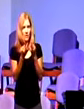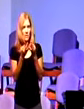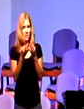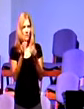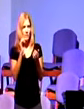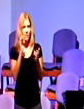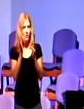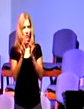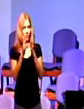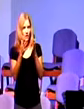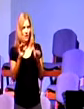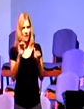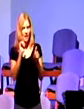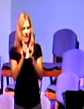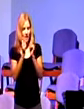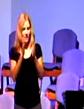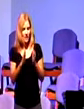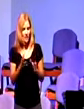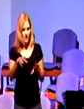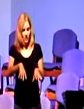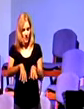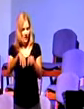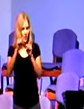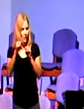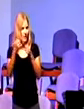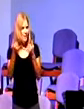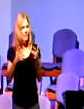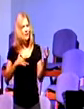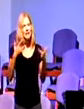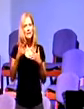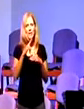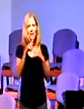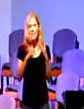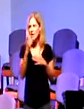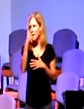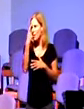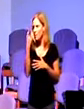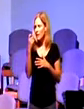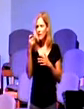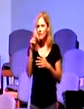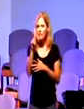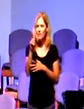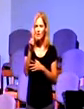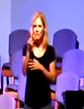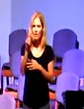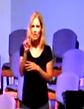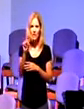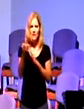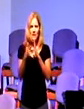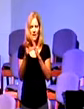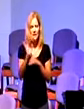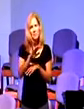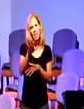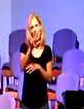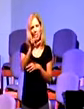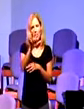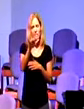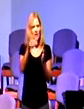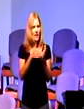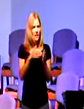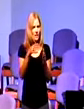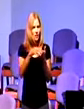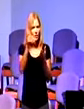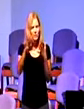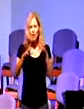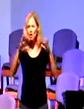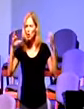Athletes. So they're going to take it over now, and I'm very excited about it because Virginia Tech has like 35,000 students and a huge